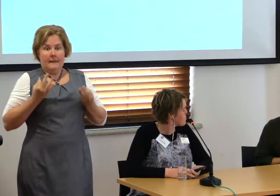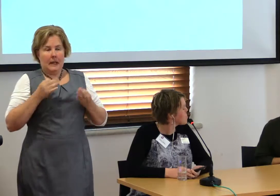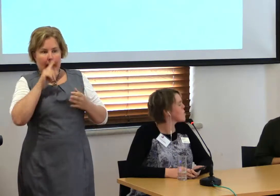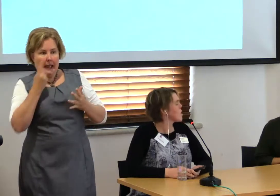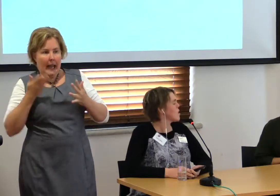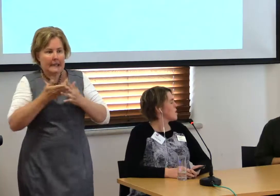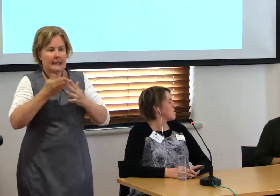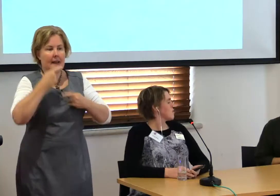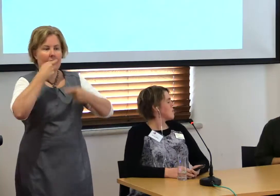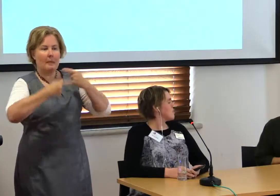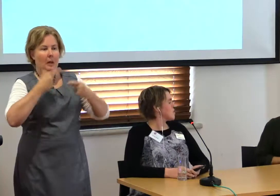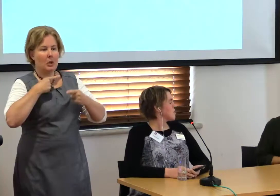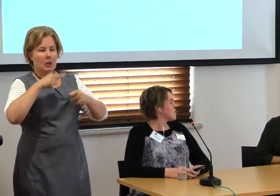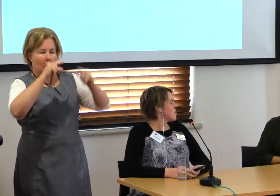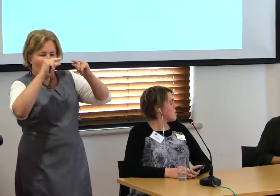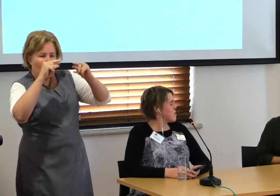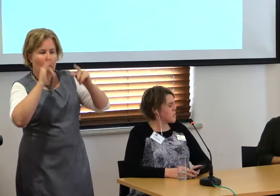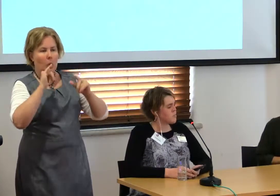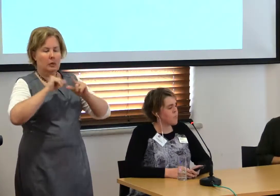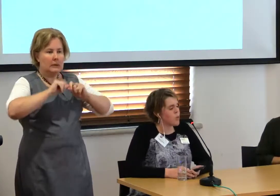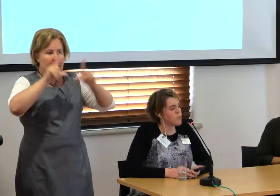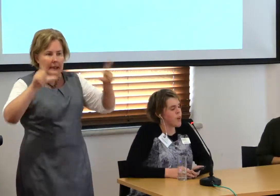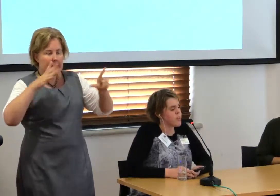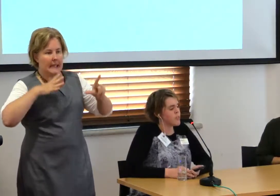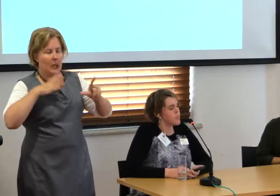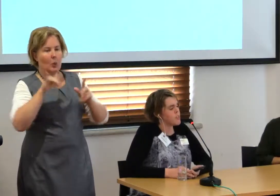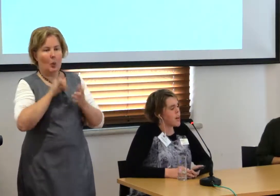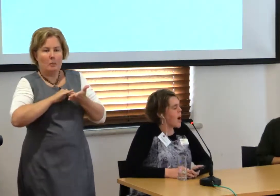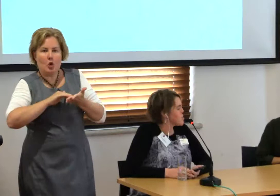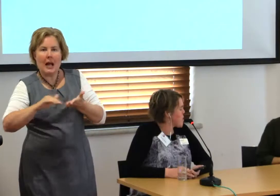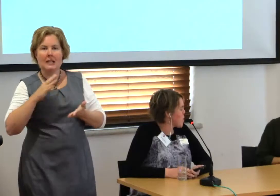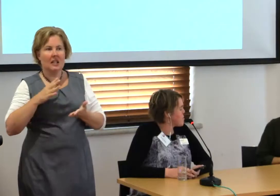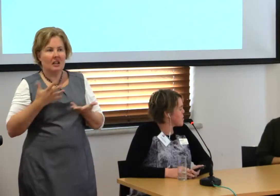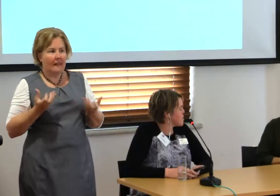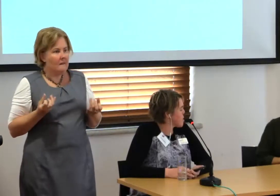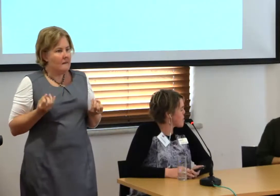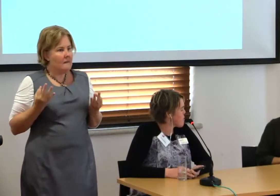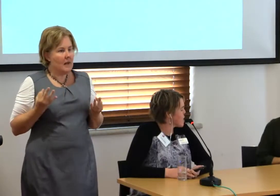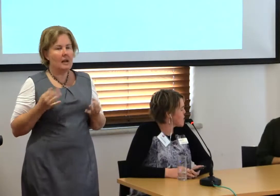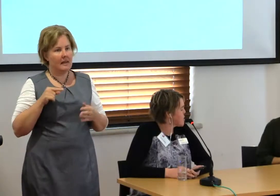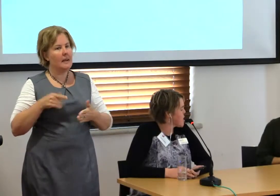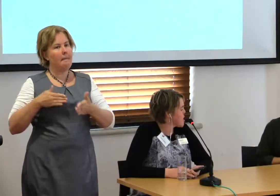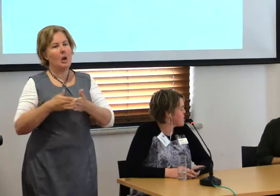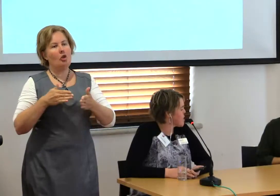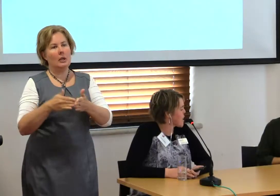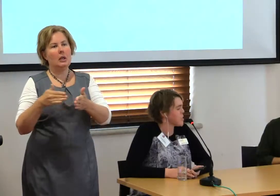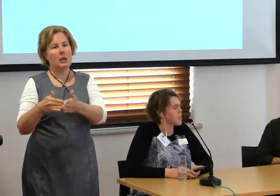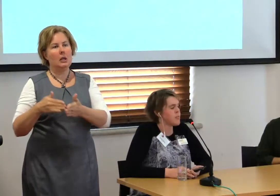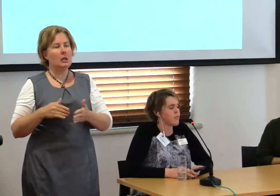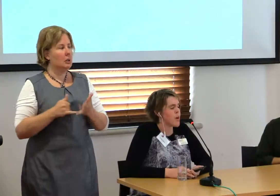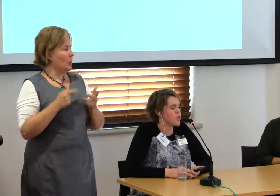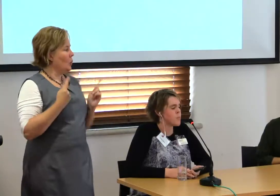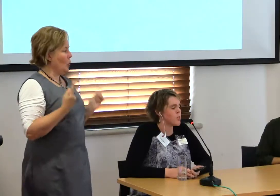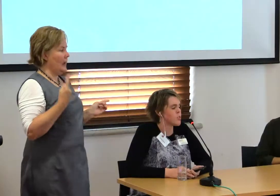rather unfortunate, of course. Yeah, and I think my observation is that has been one of the systemic failings here, is access